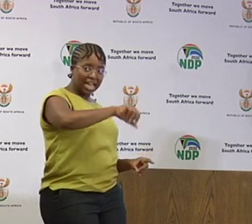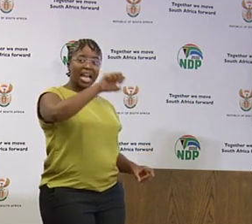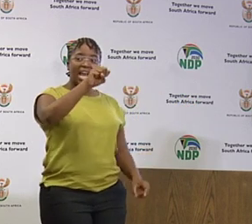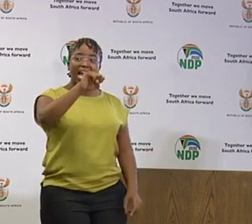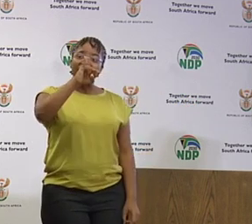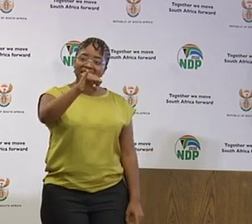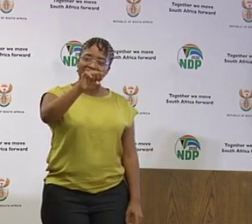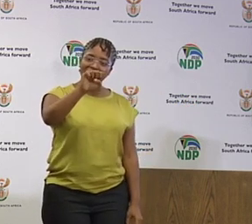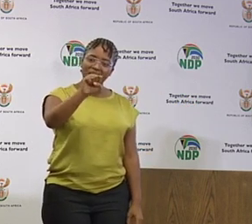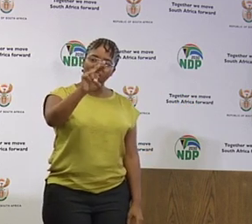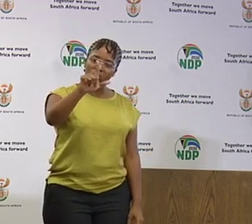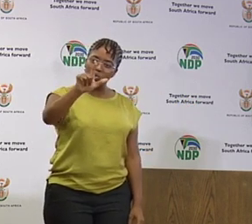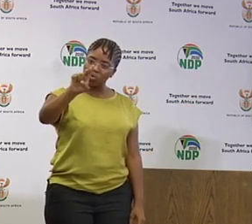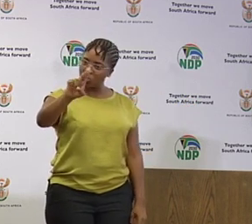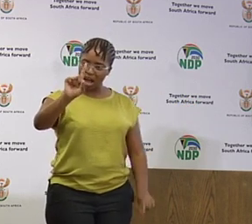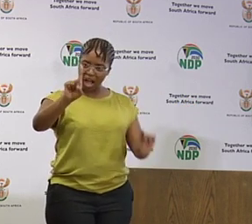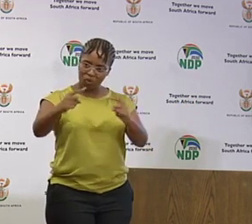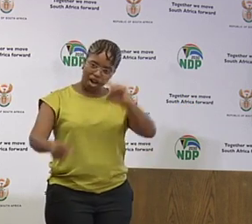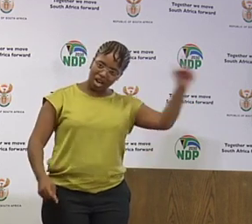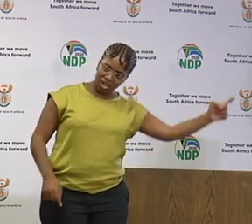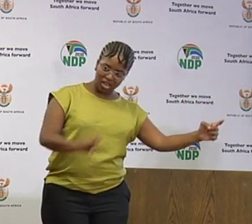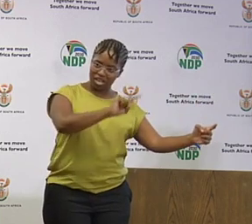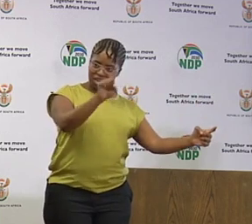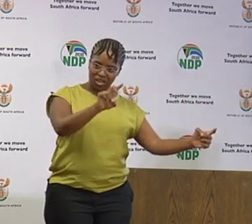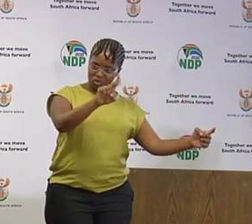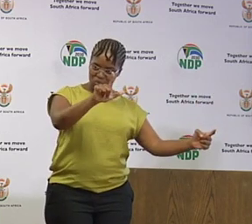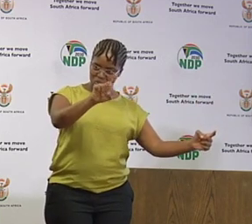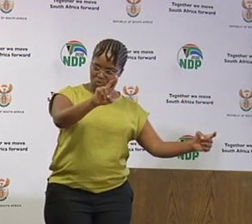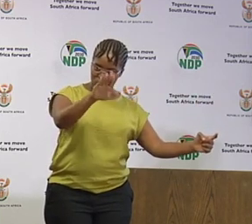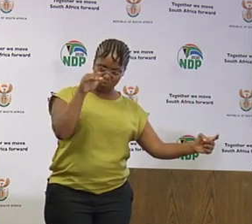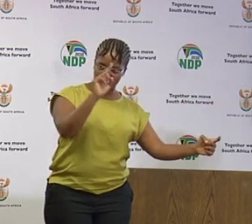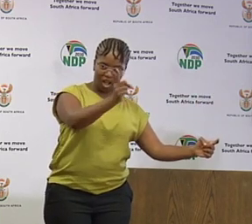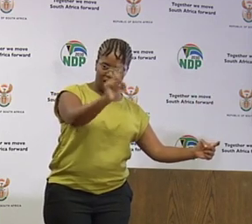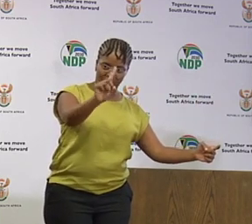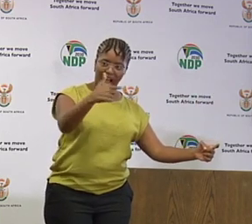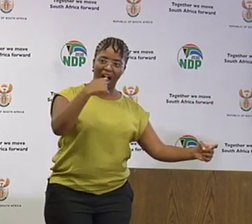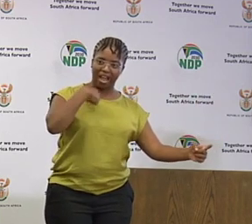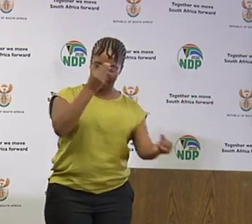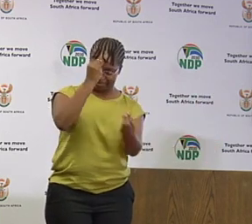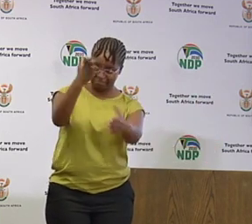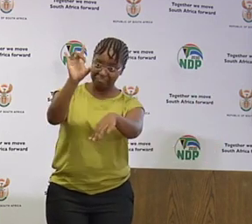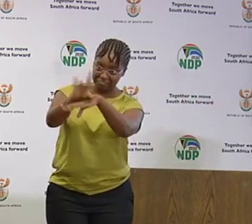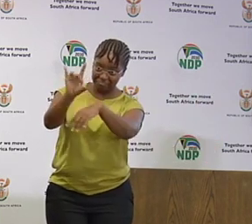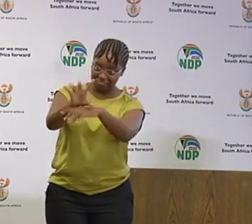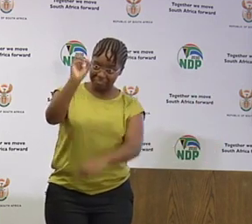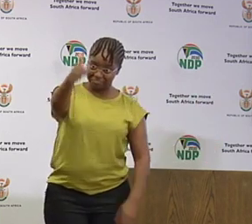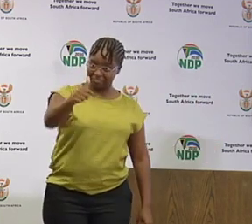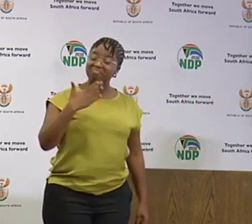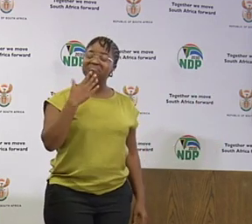Sisulu, because it can't go to Minister Zulu. That's just for your free assistance. Thank you very much.